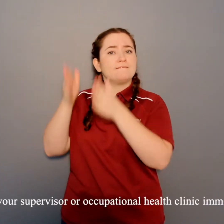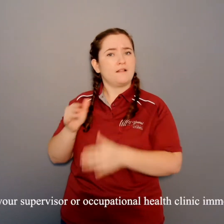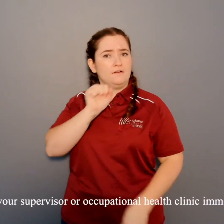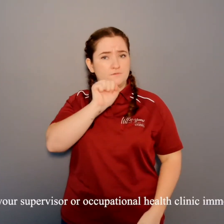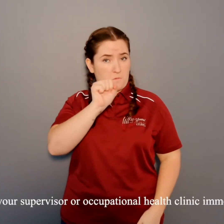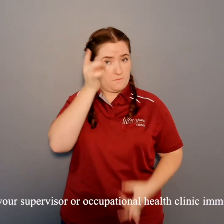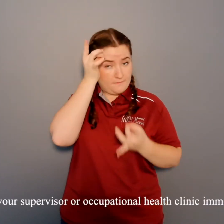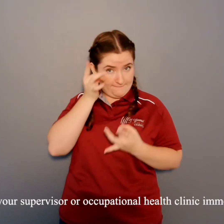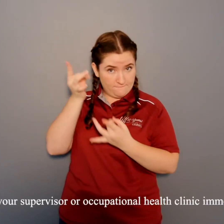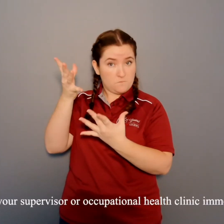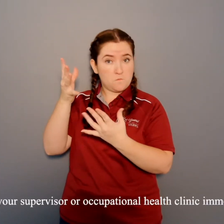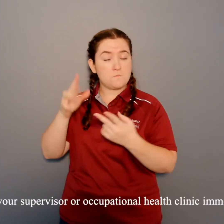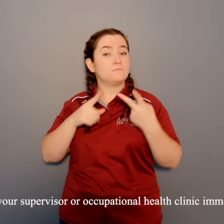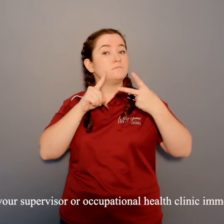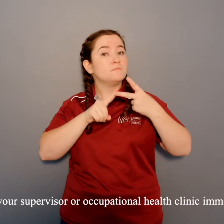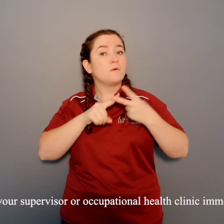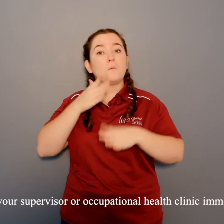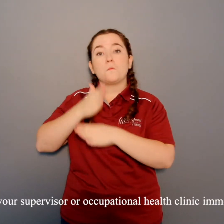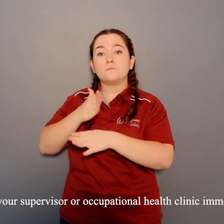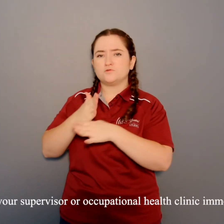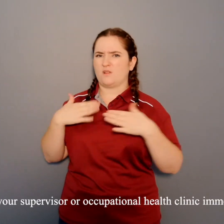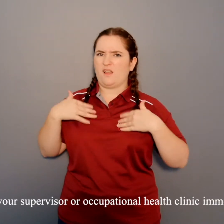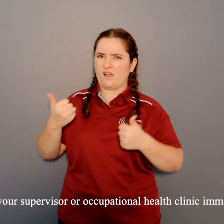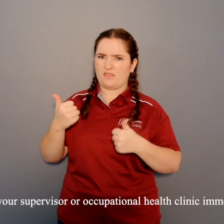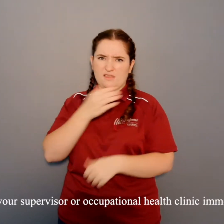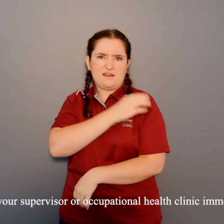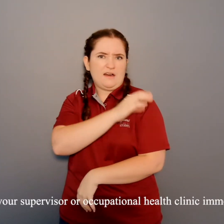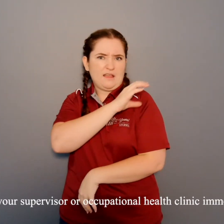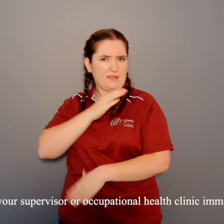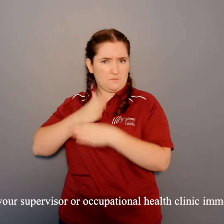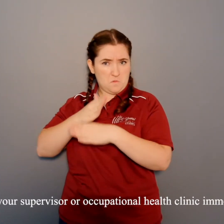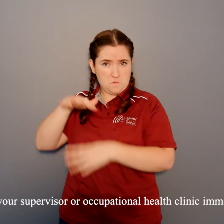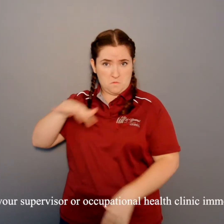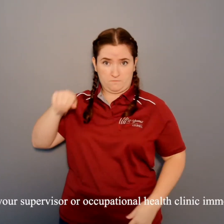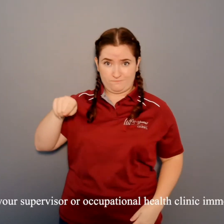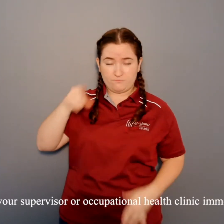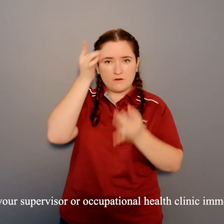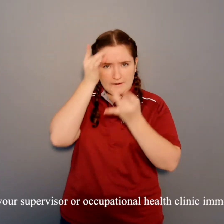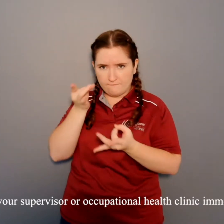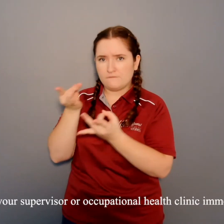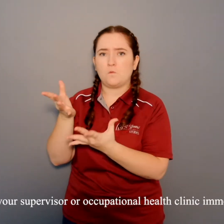alert your supervisor or the occupational health clinic. Tell them immediately.